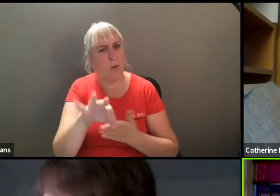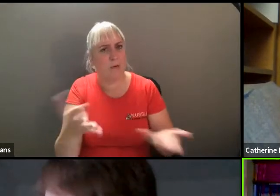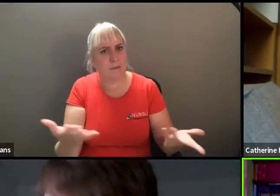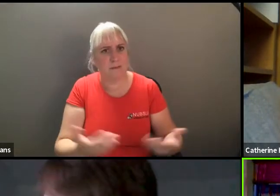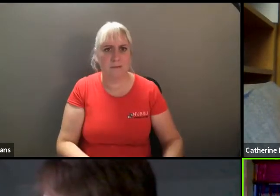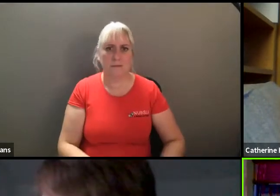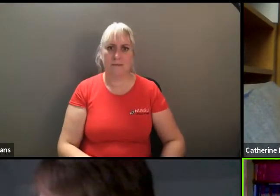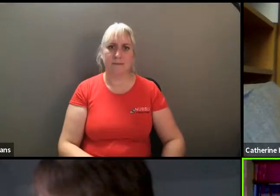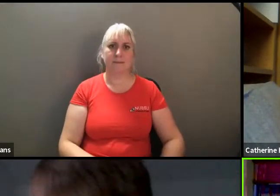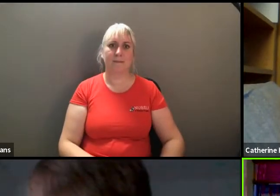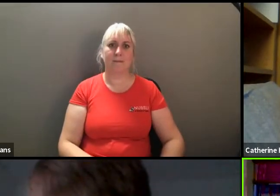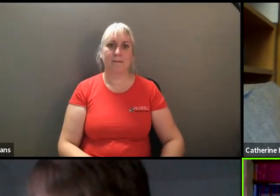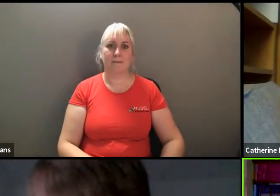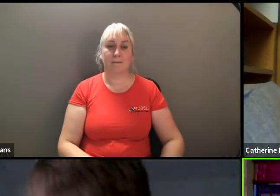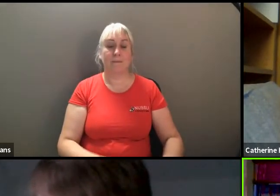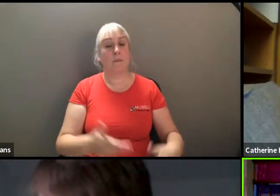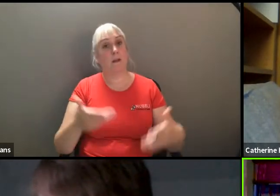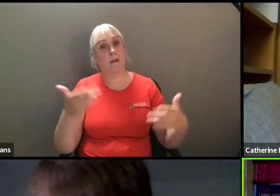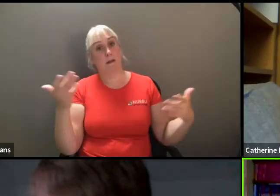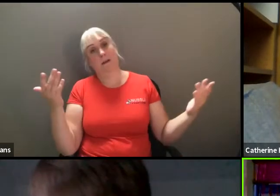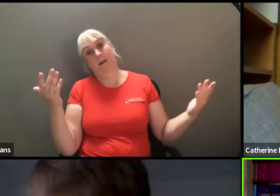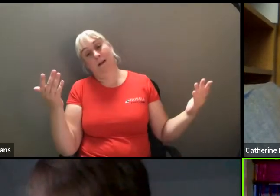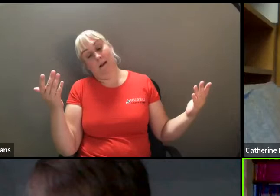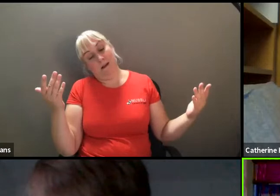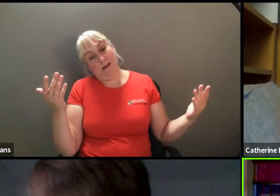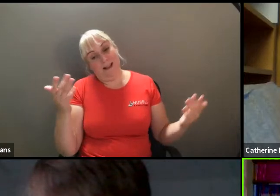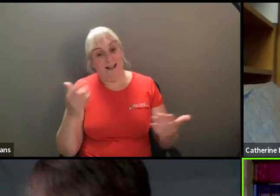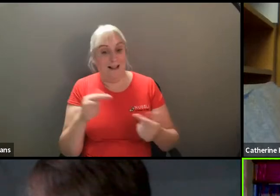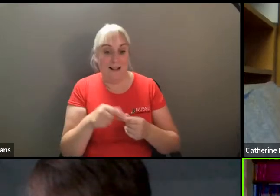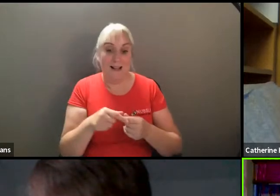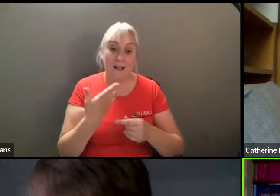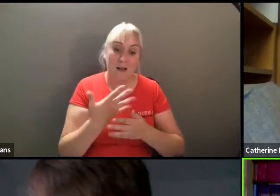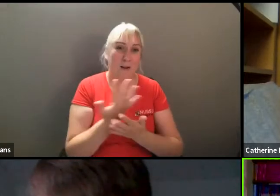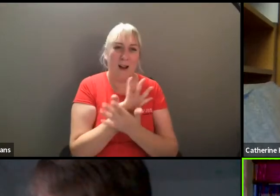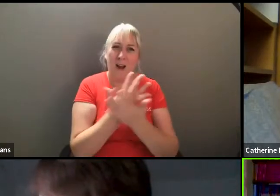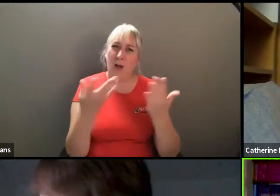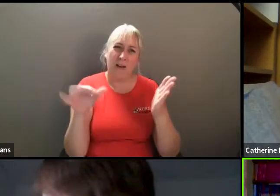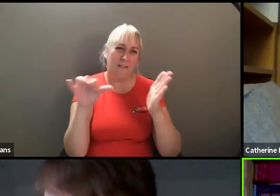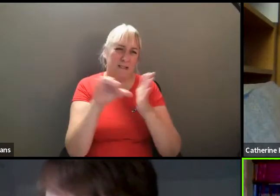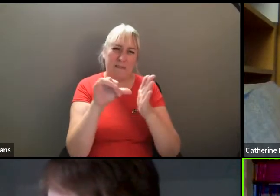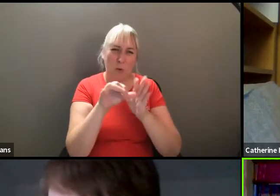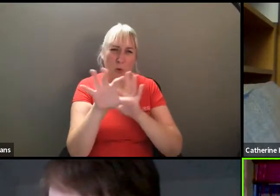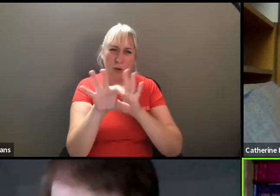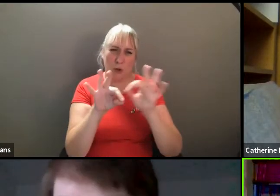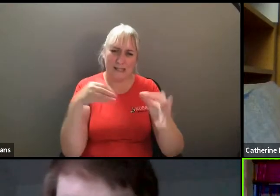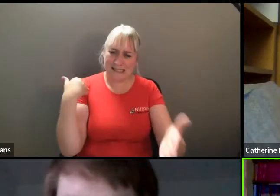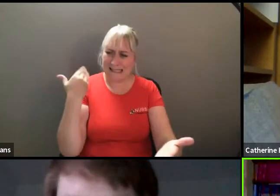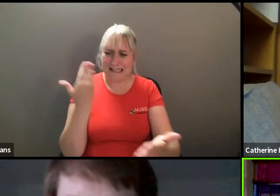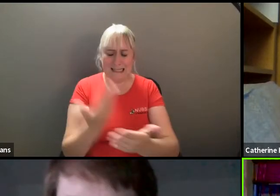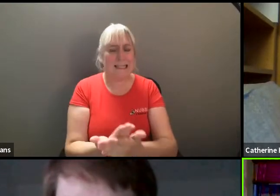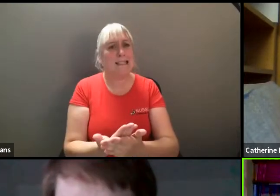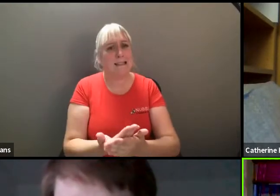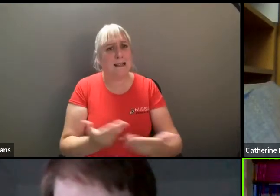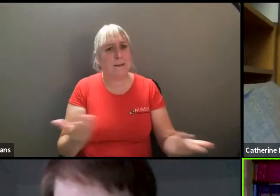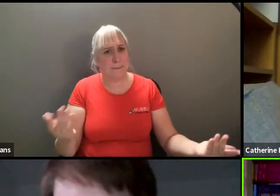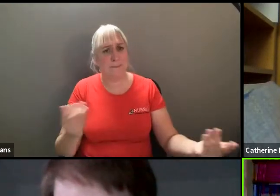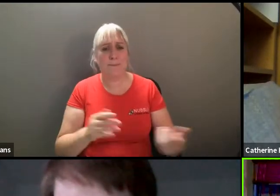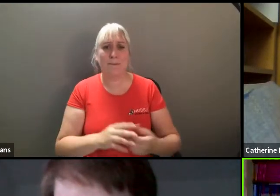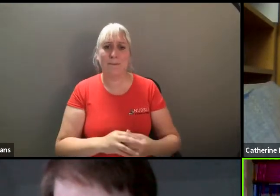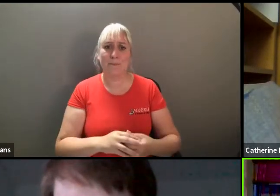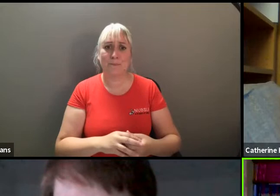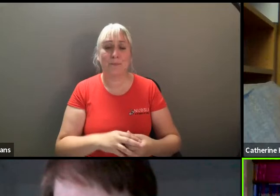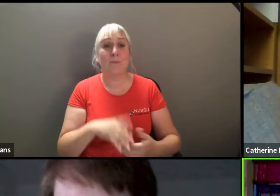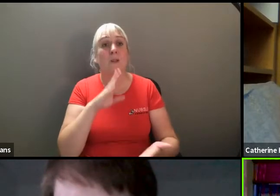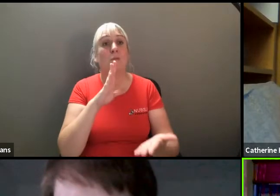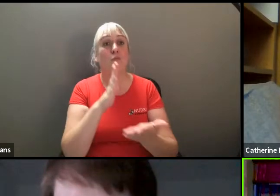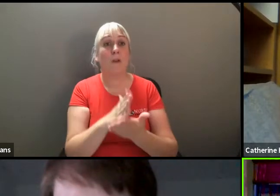It's one of those questions. We've had a lot of difficult choices along the way so far, but the reality